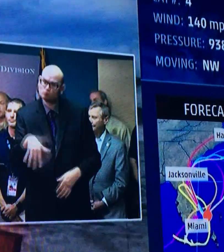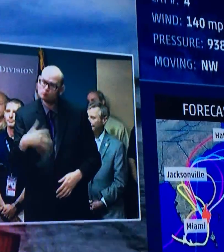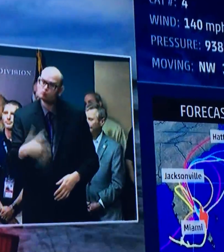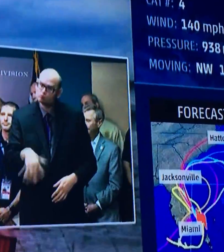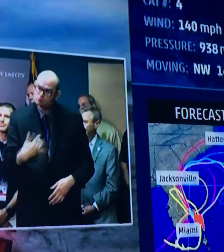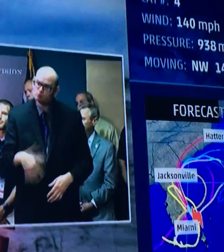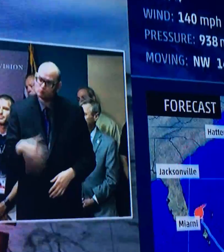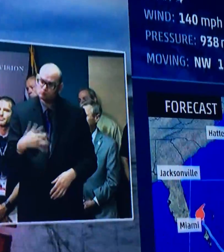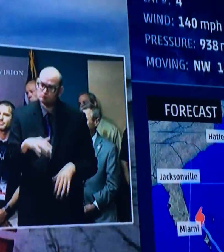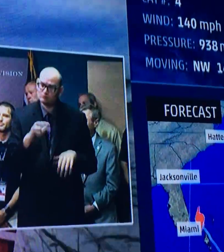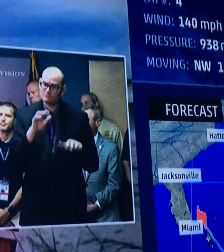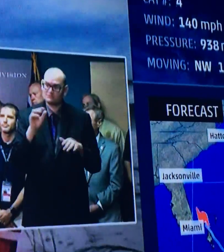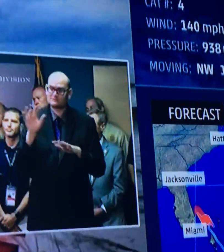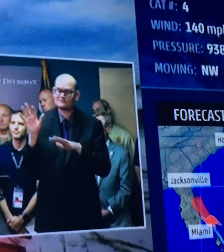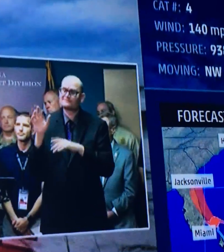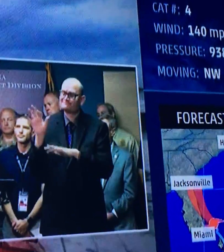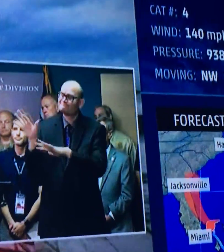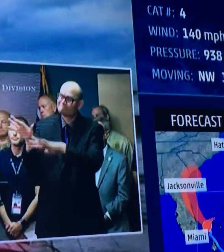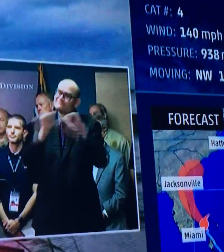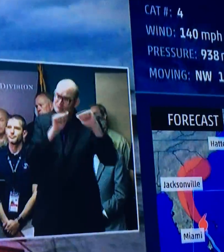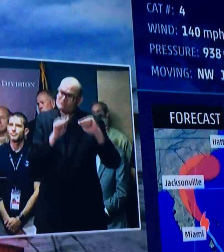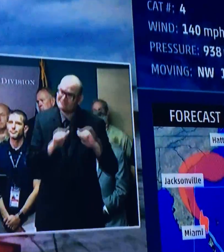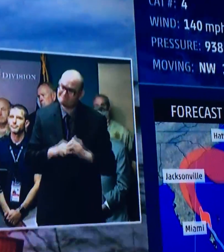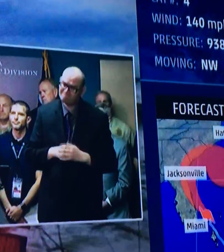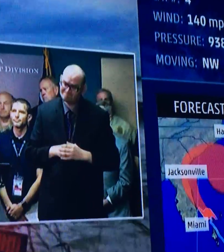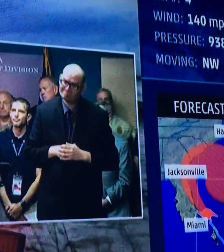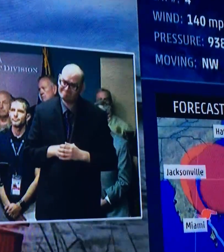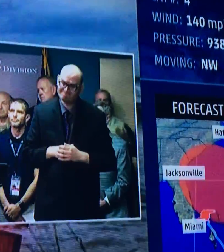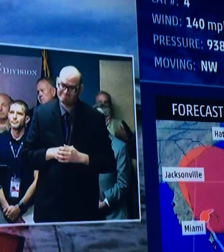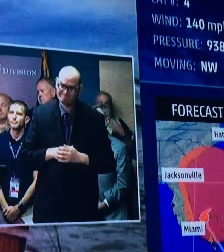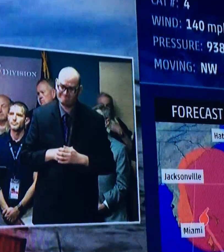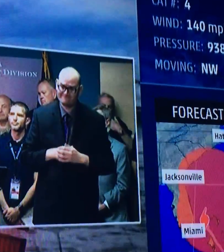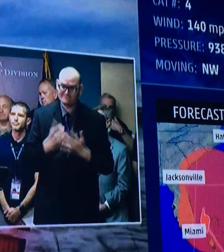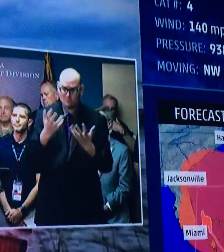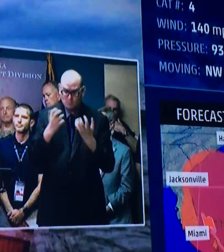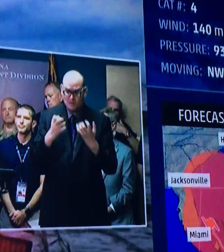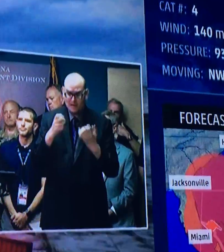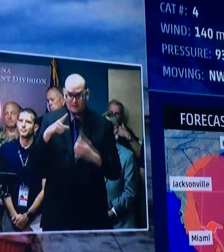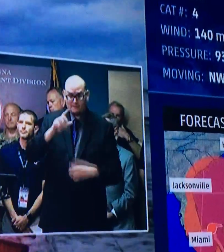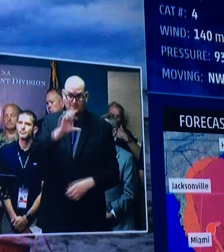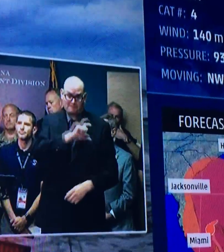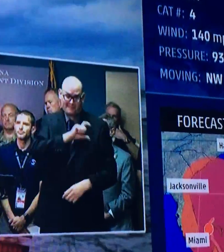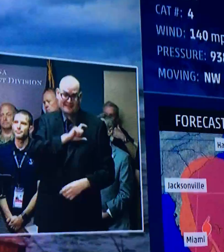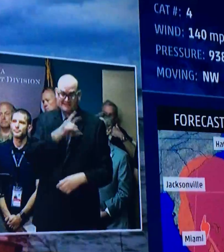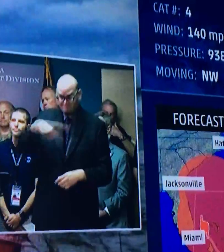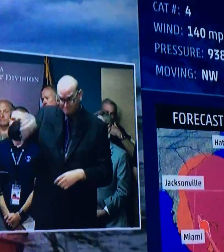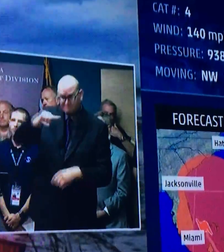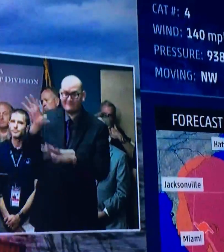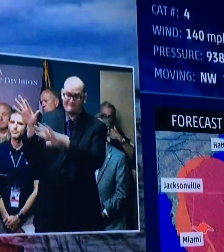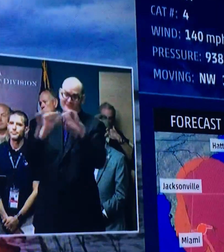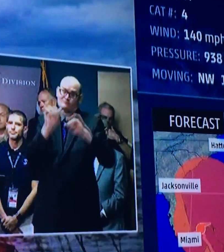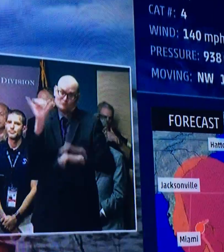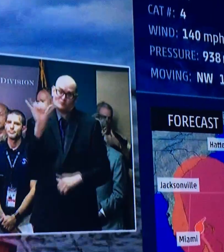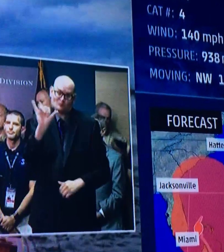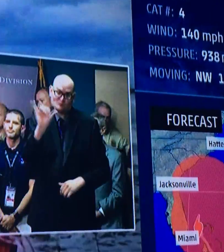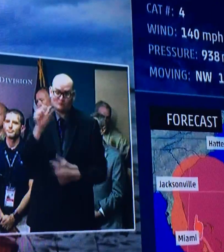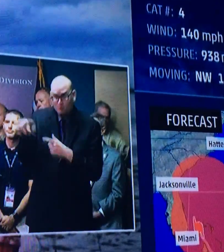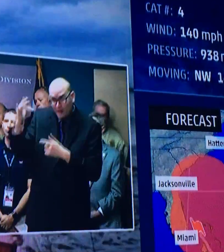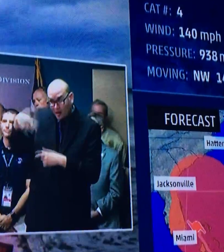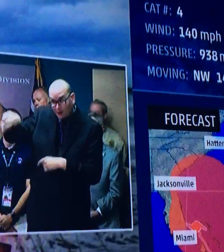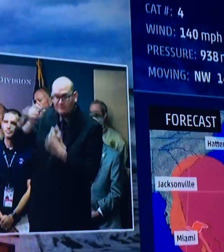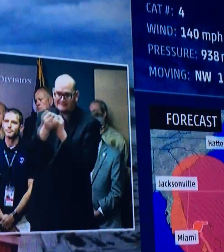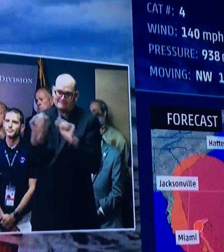And eventually, we're going to have to move them out so that we can make sure that they're safe. So I do want to thank all of them for putting in the long hours